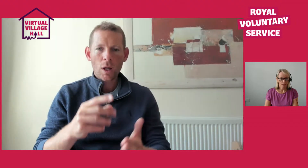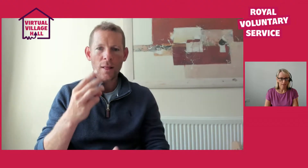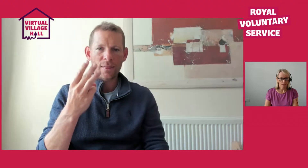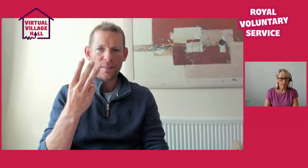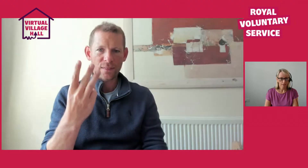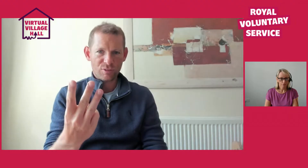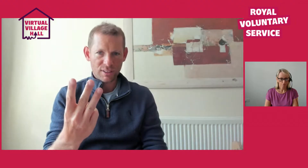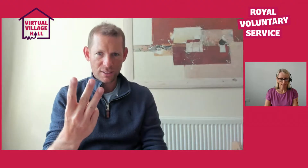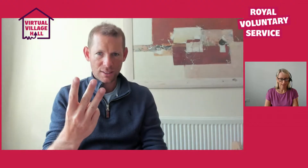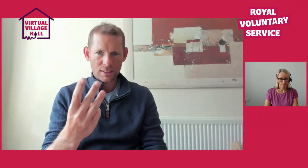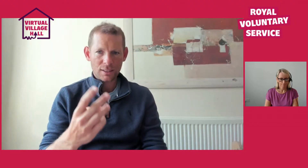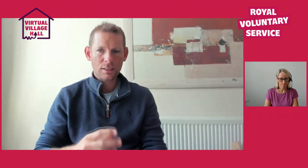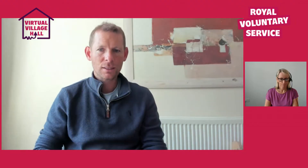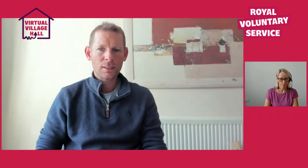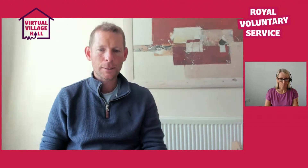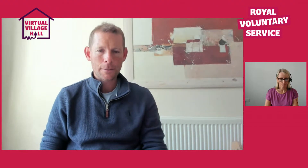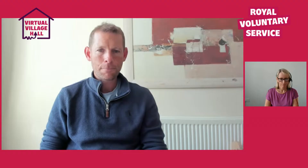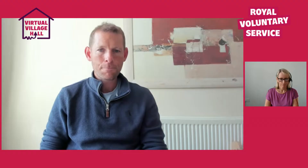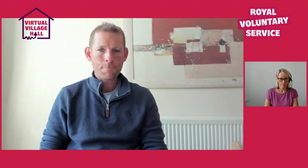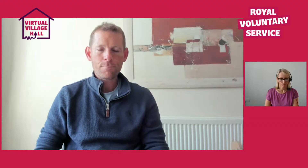to 3.